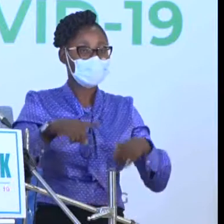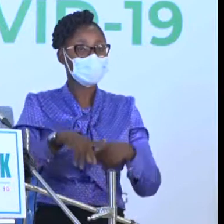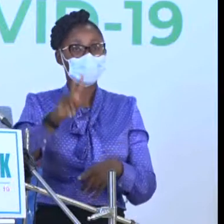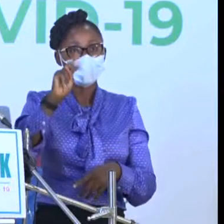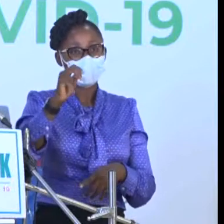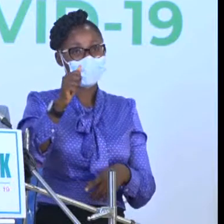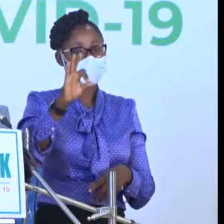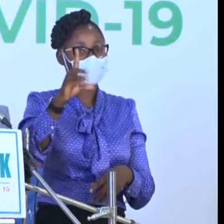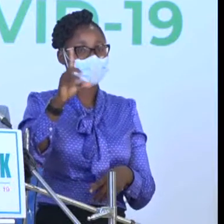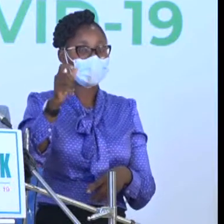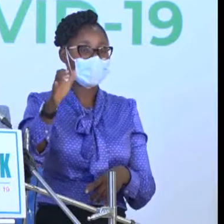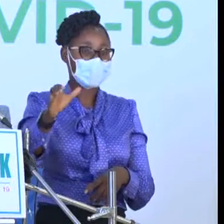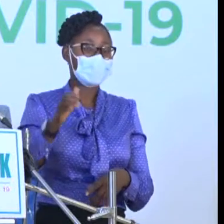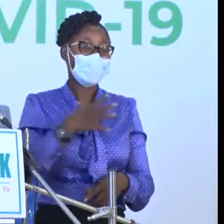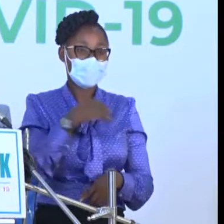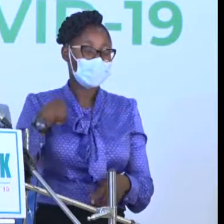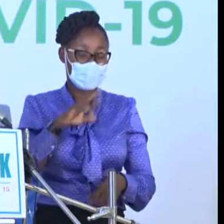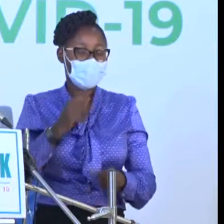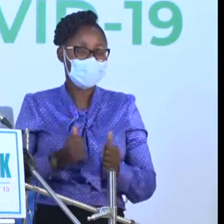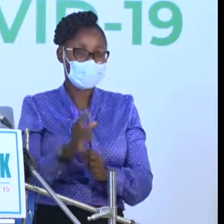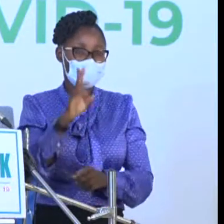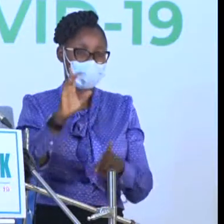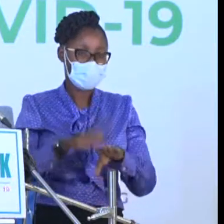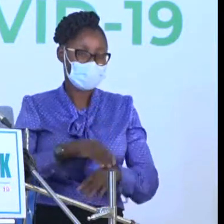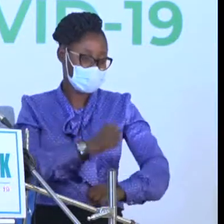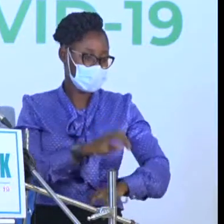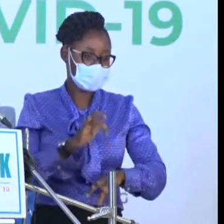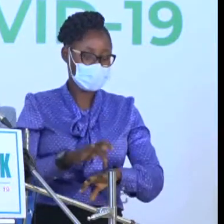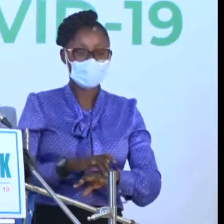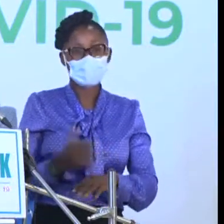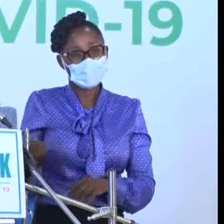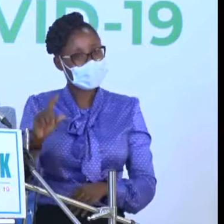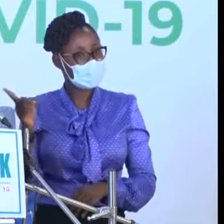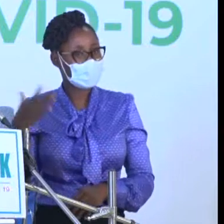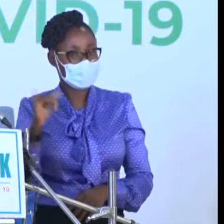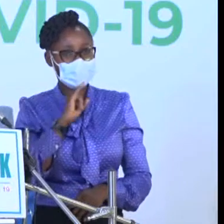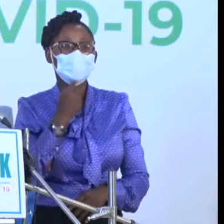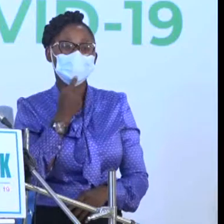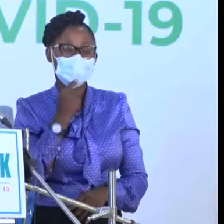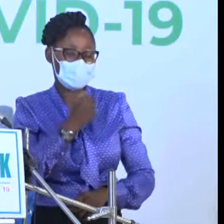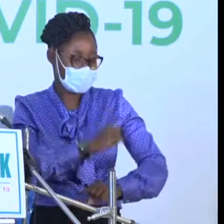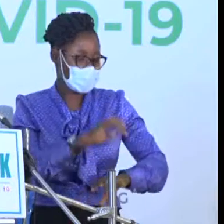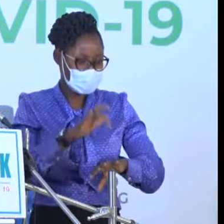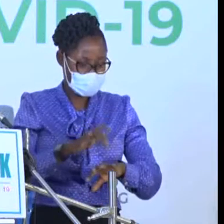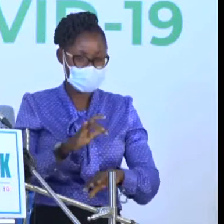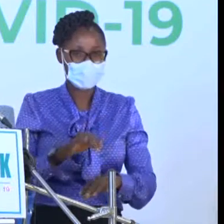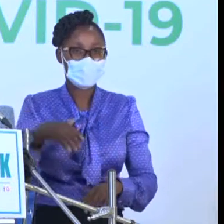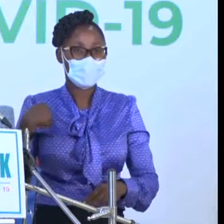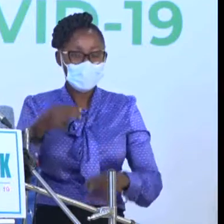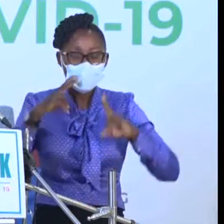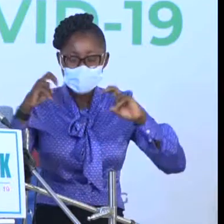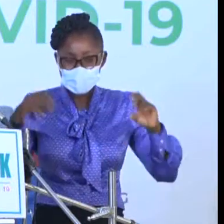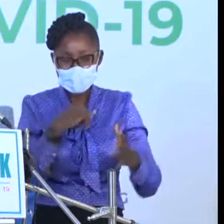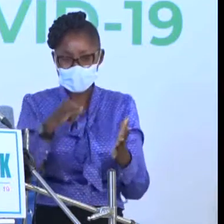up on these side effects. Anywhere there's a serious side effect, this is investigated to try